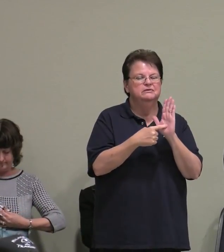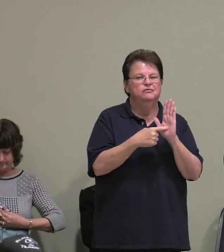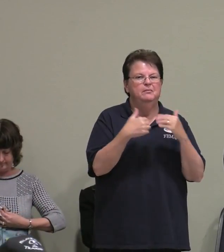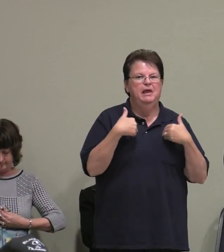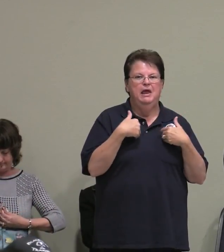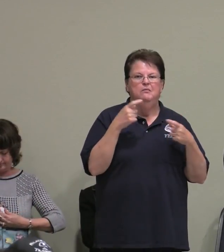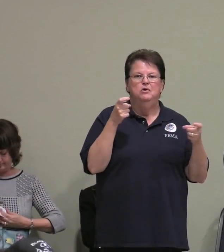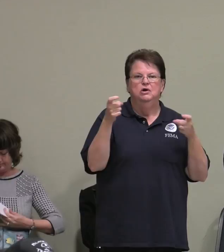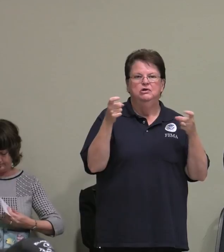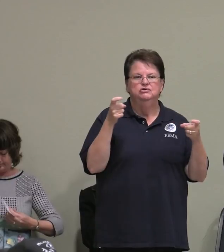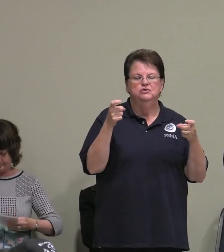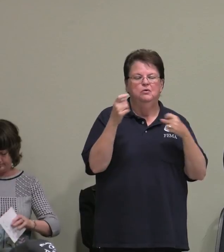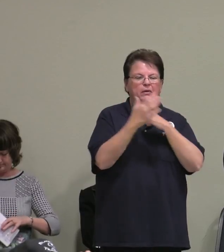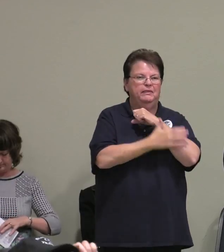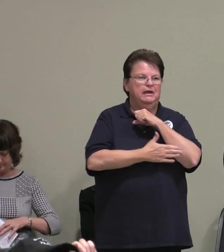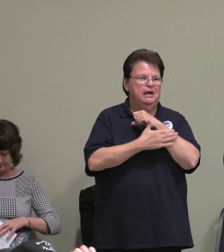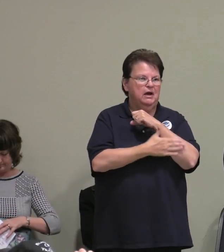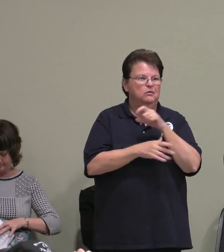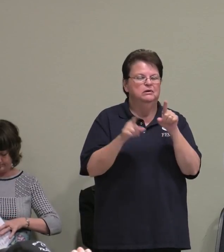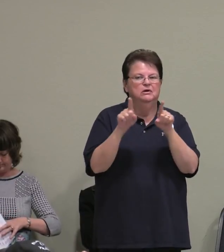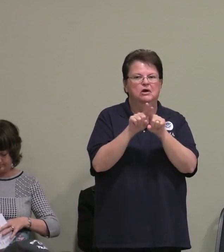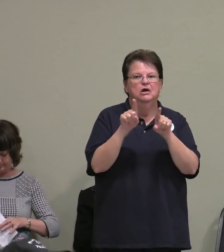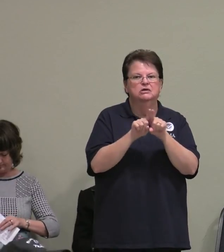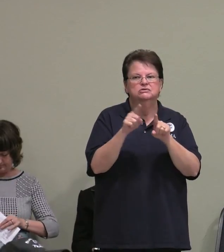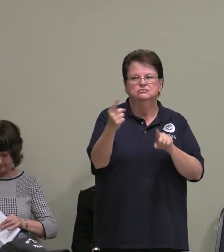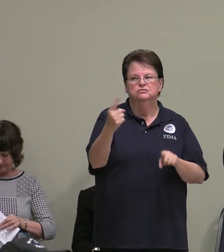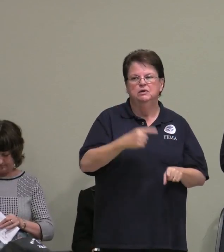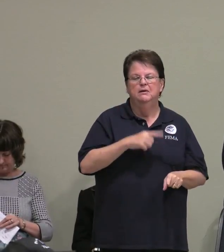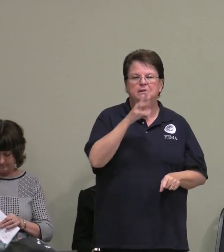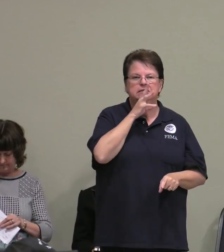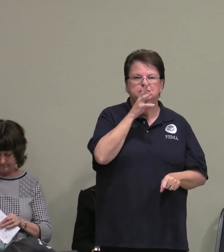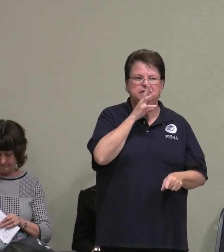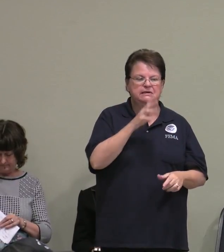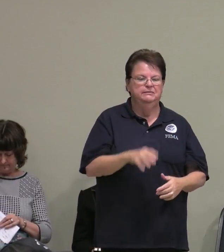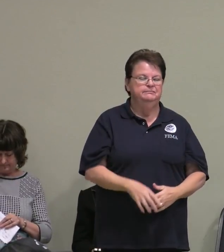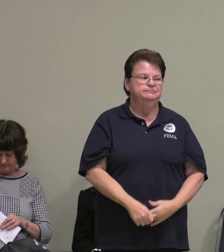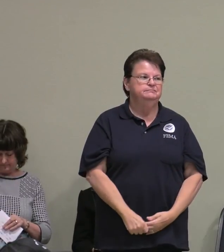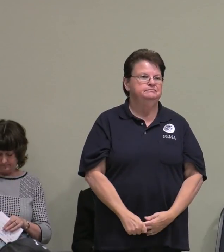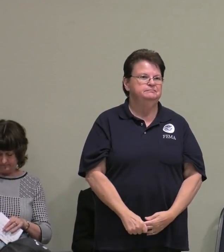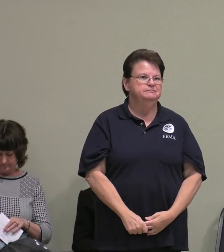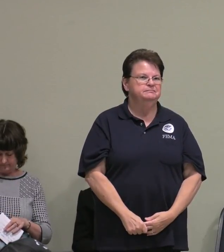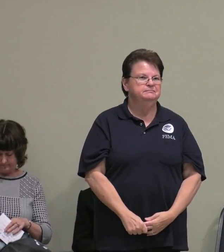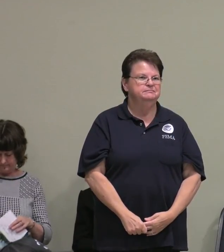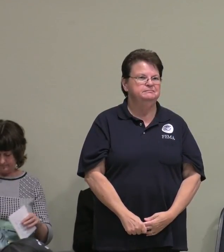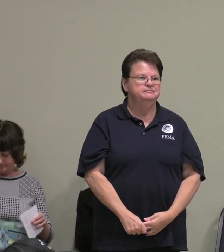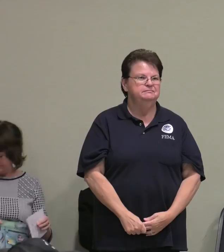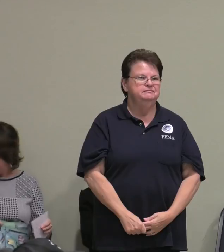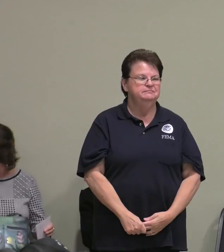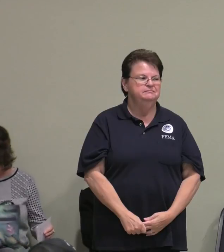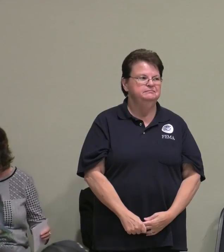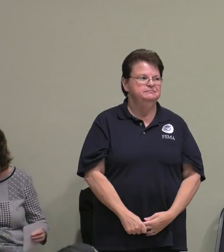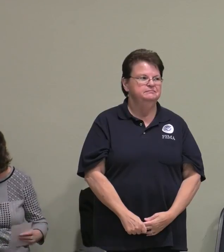Animal Control with the county as well as NAVDAG to come up and speak. Thank you.